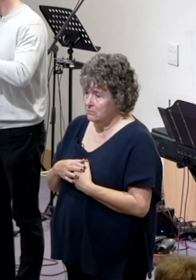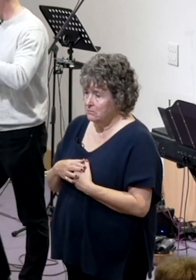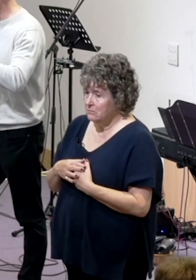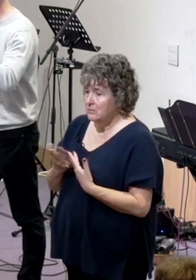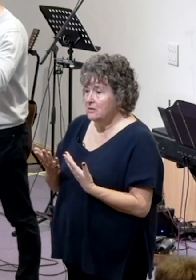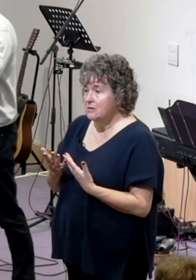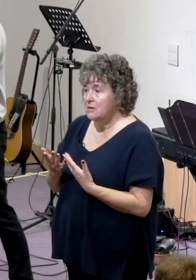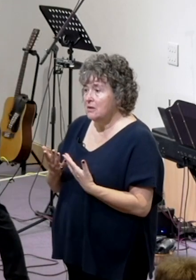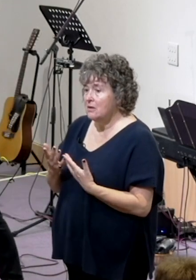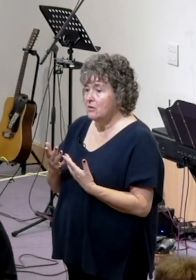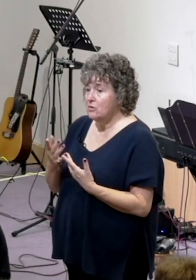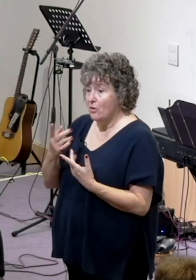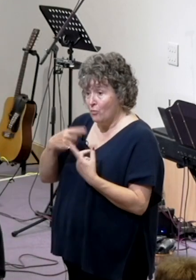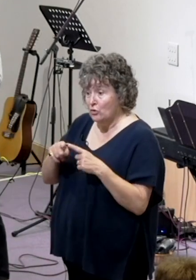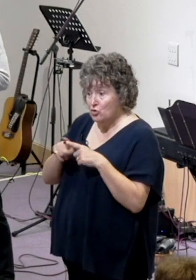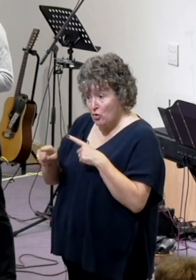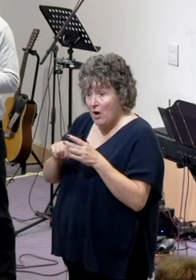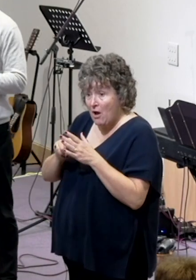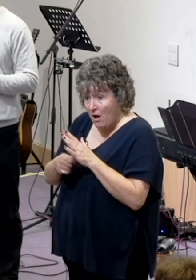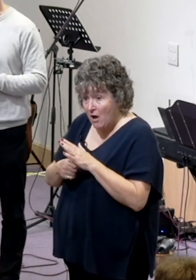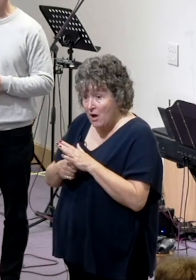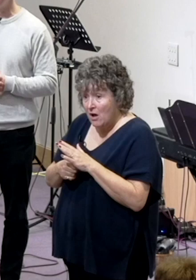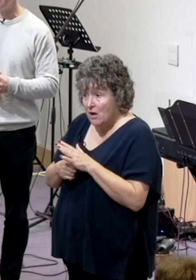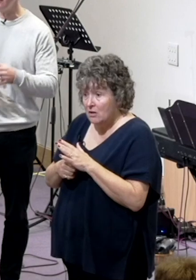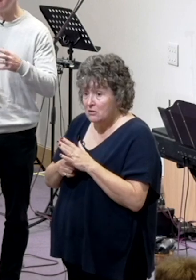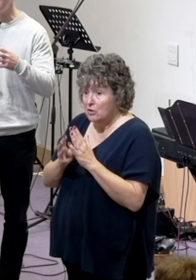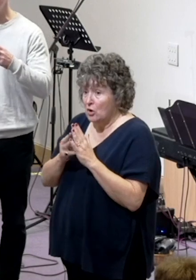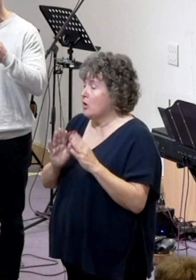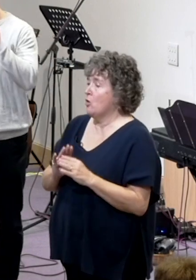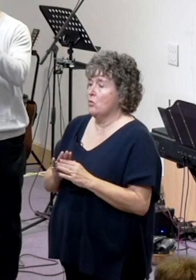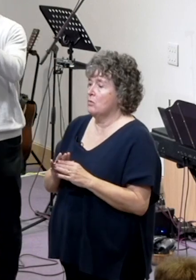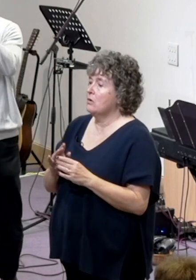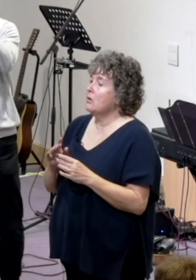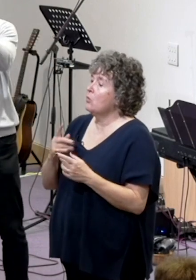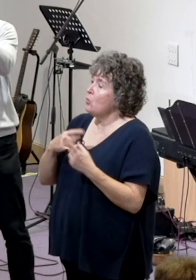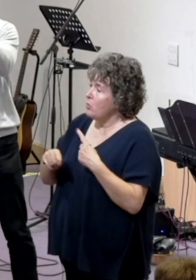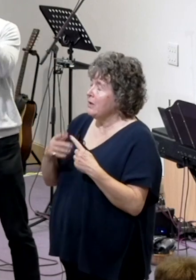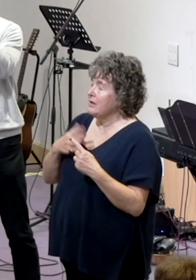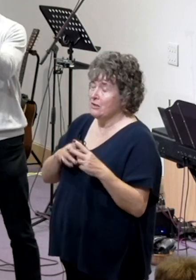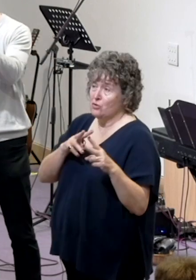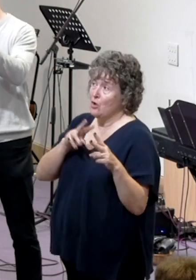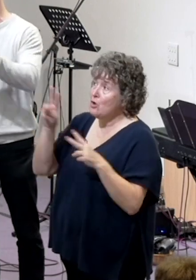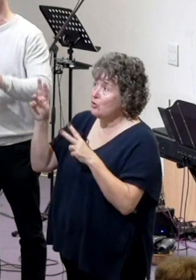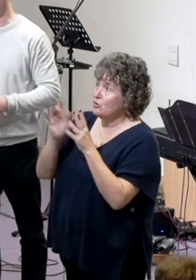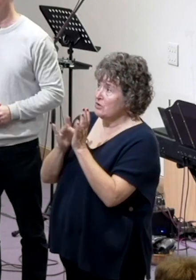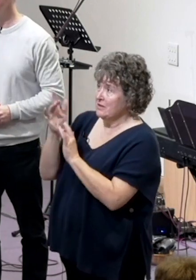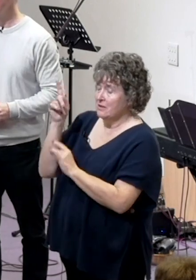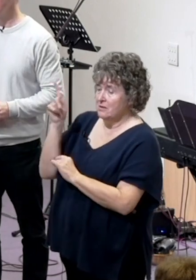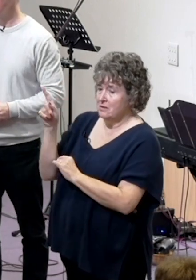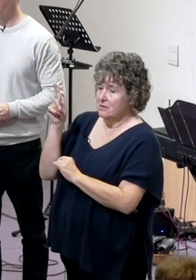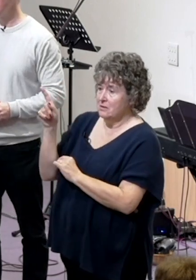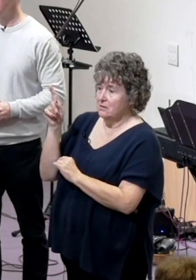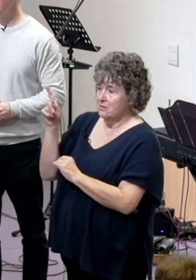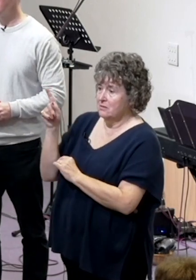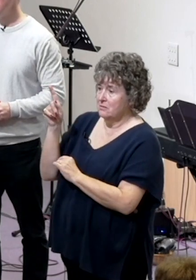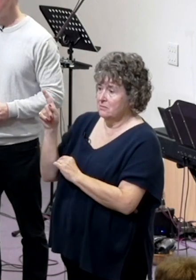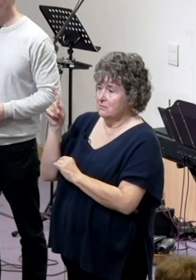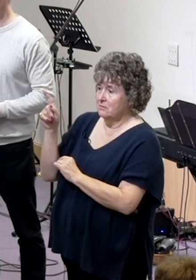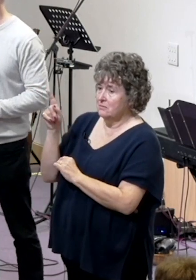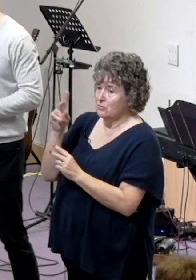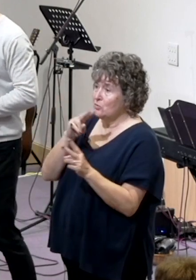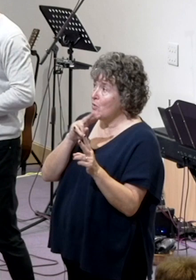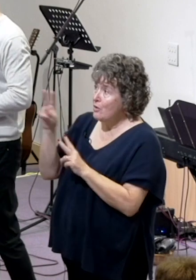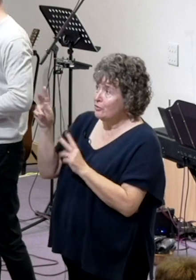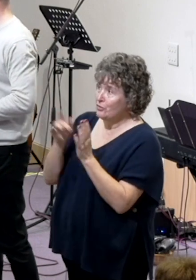See, the answer is not for us to try harder to be like Joseph. The answer is for us to look to Jesus. To